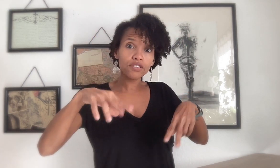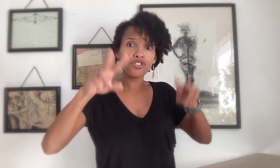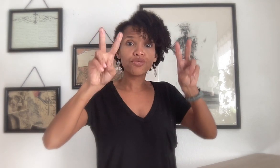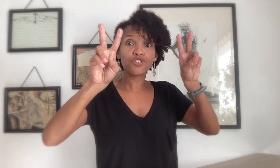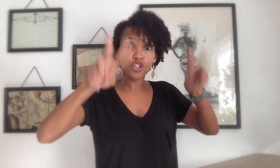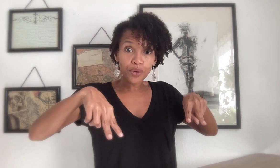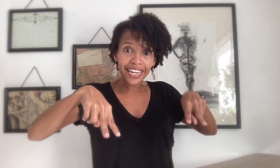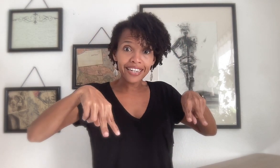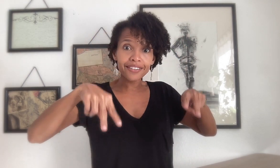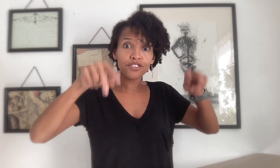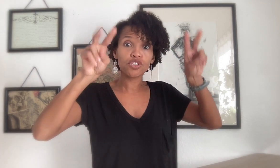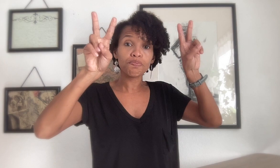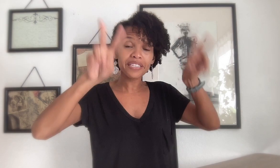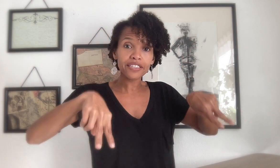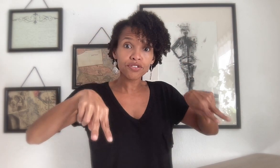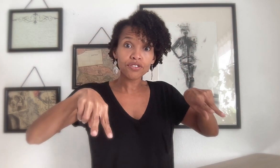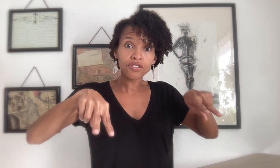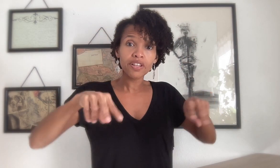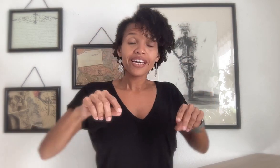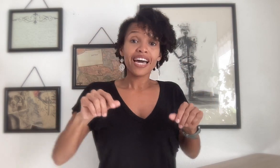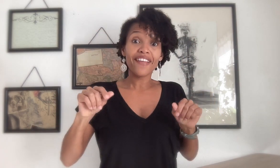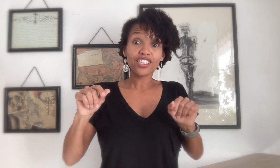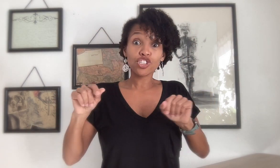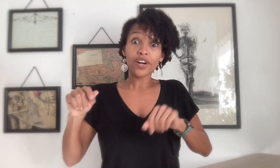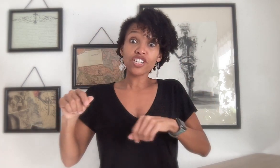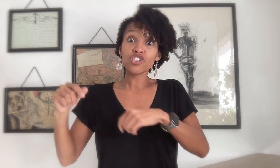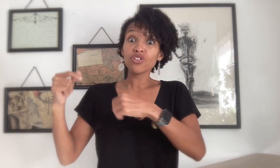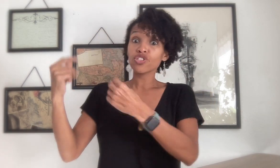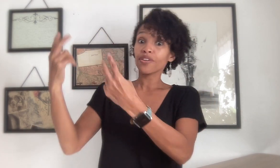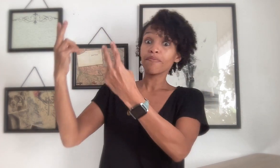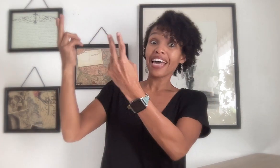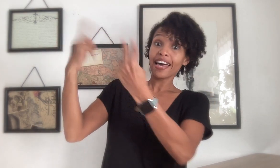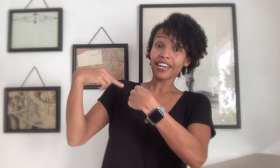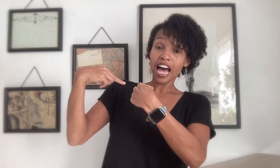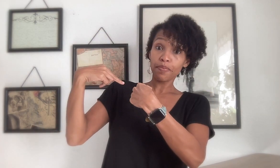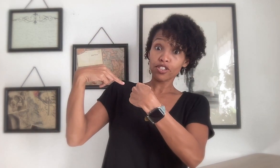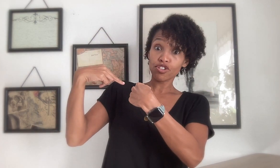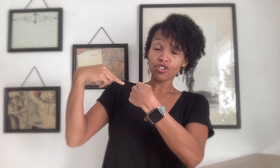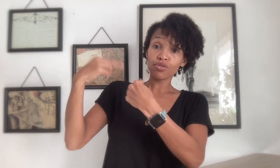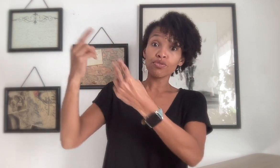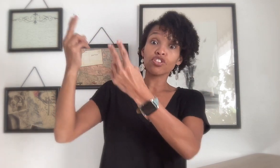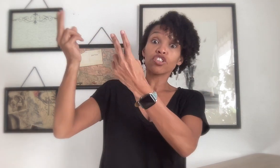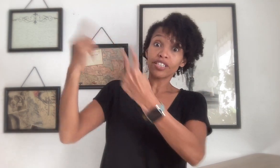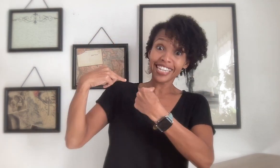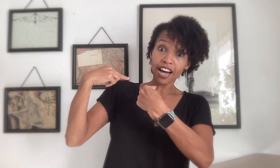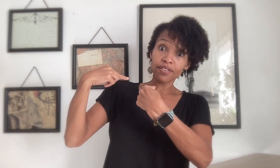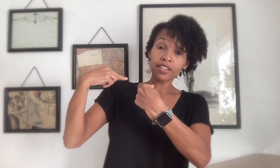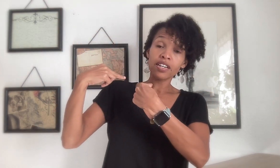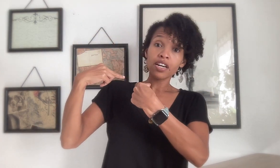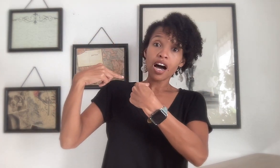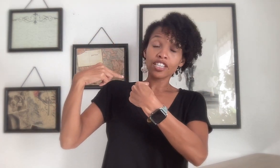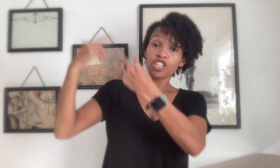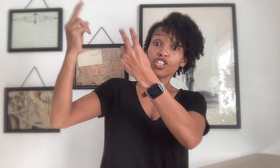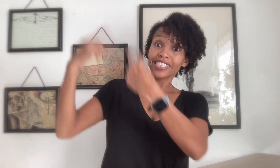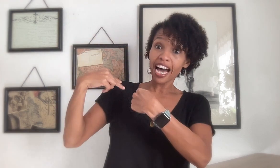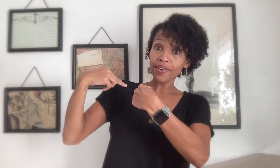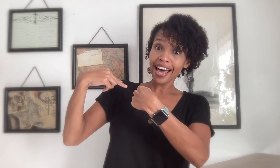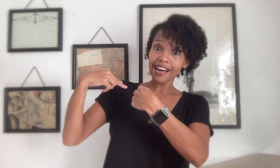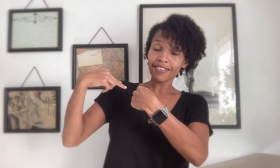to degrade, to belittle, and that's directional. So it can happen to you, to look down at. They